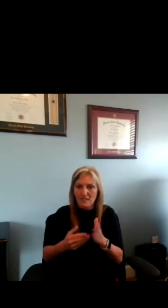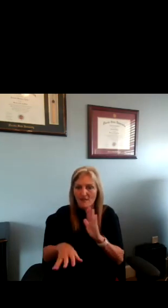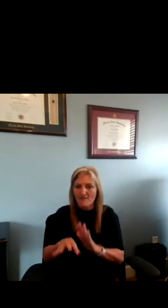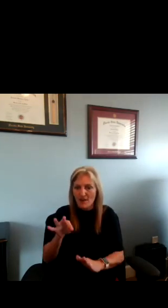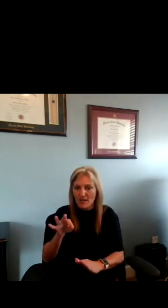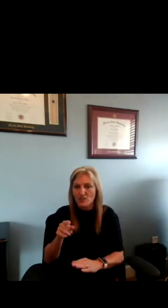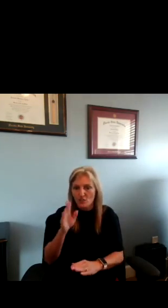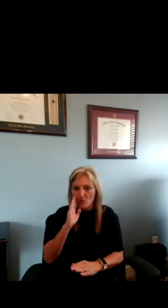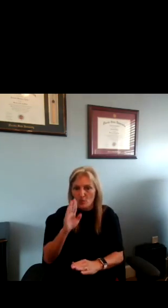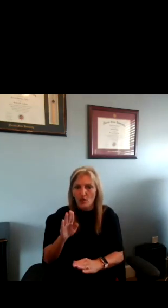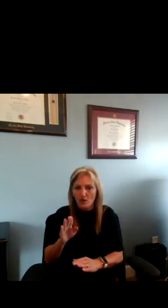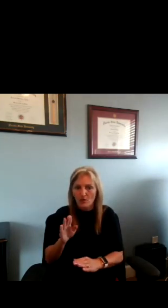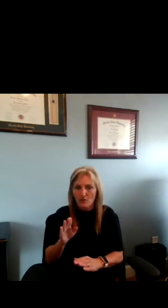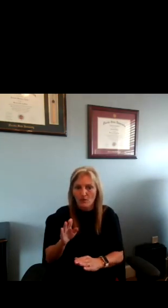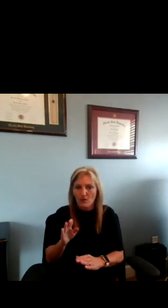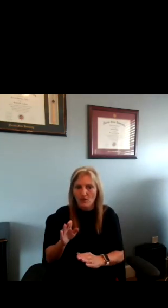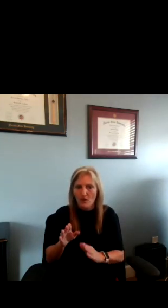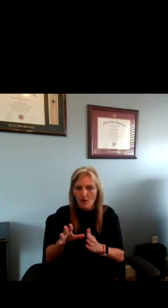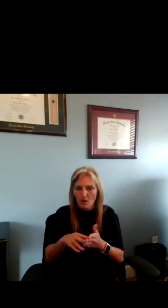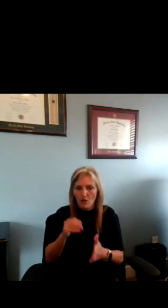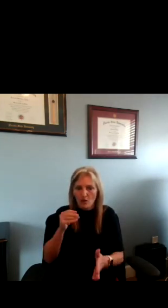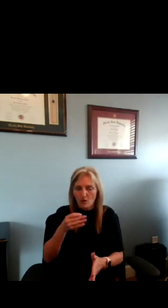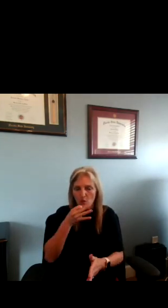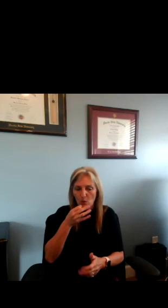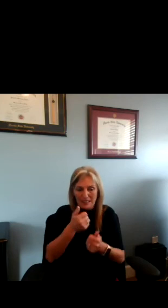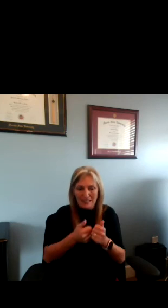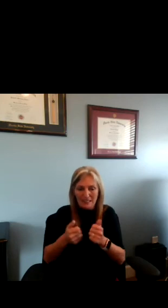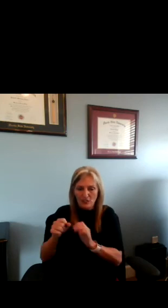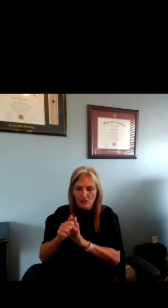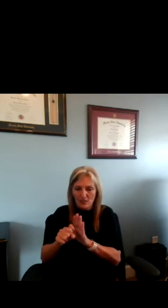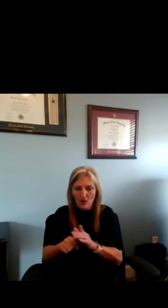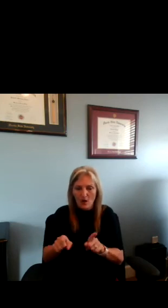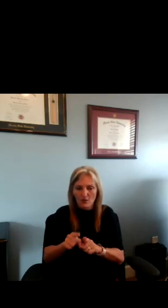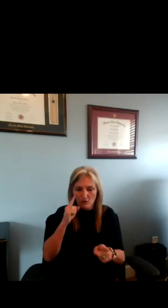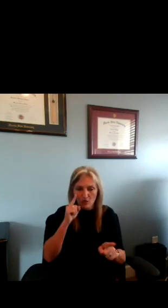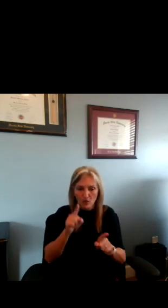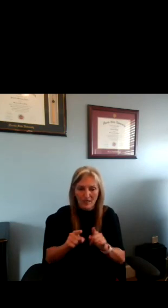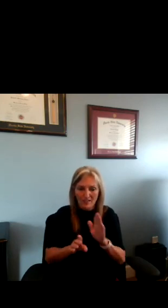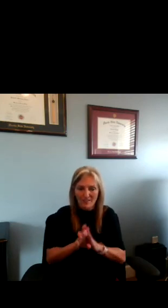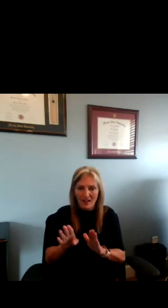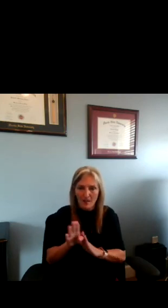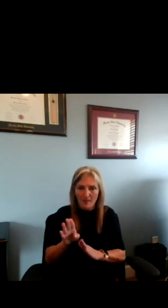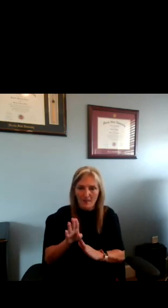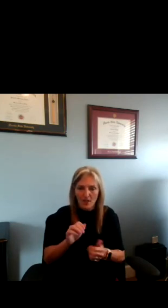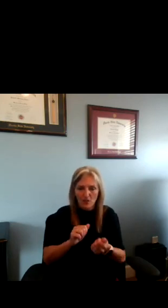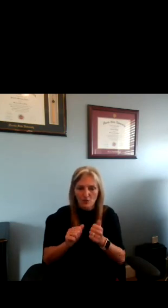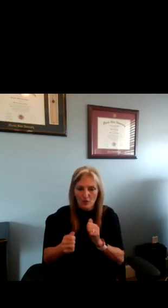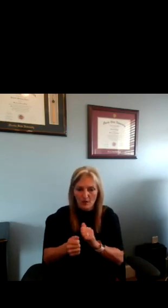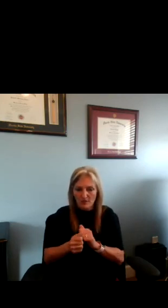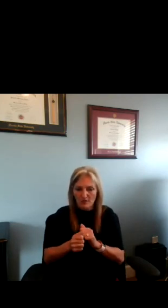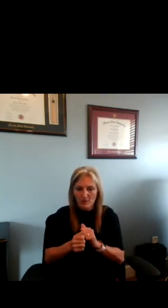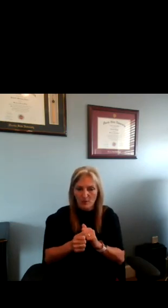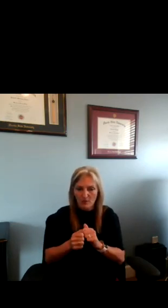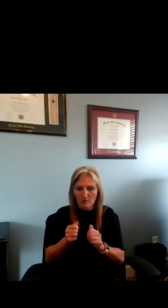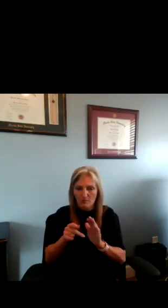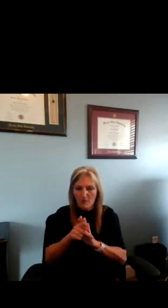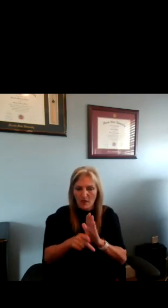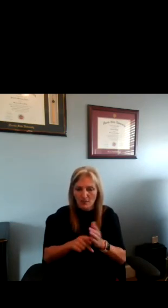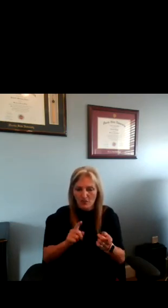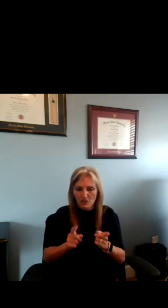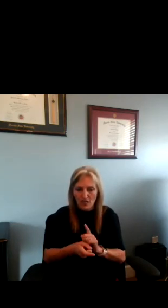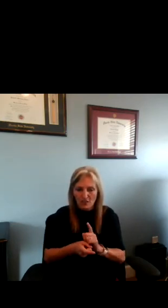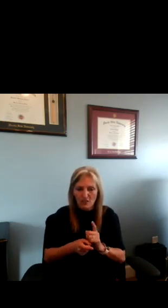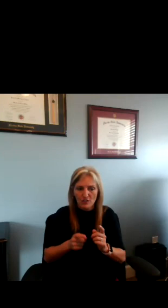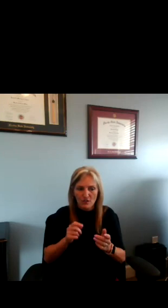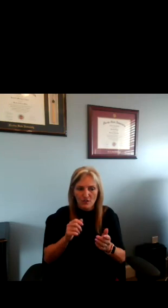later today. And so finally, each state has also agreed to develop transformative policy changes that will be pilot tested in